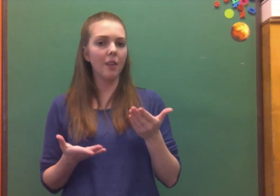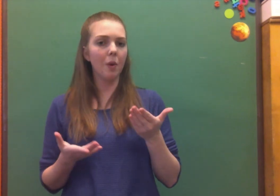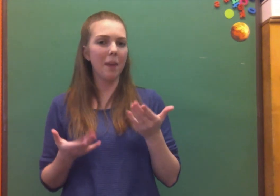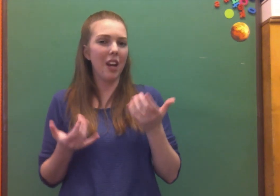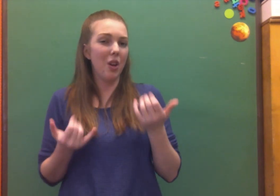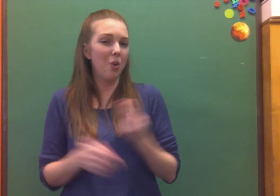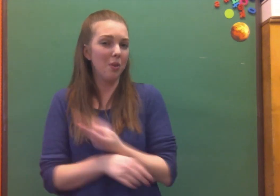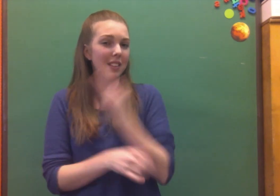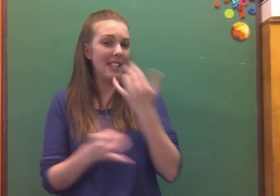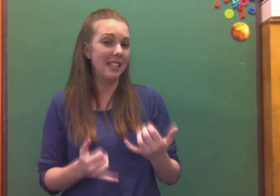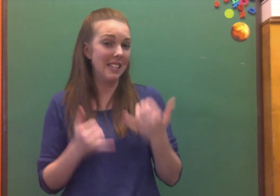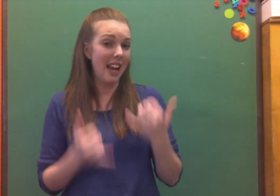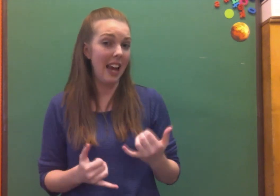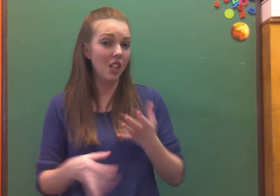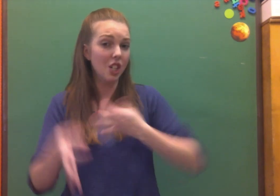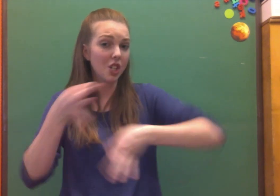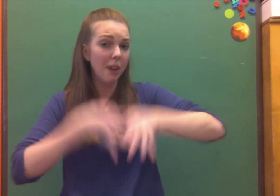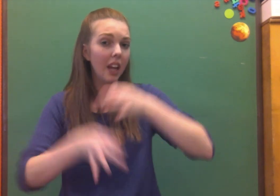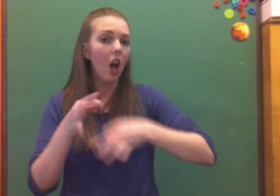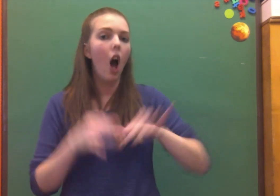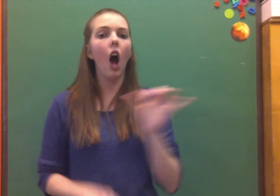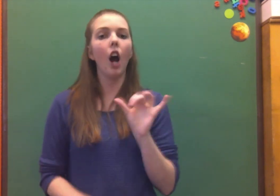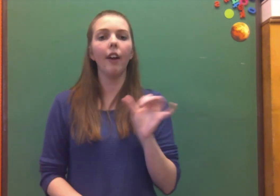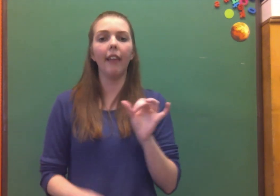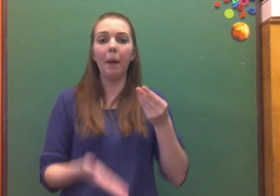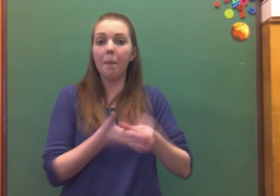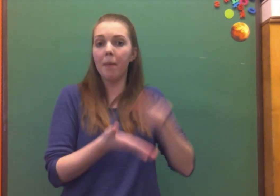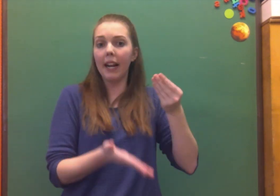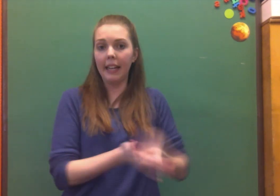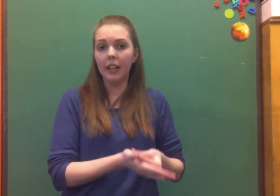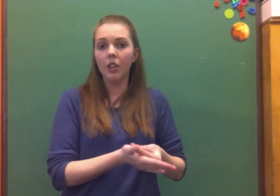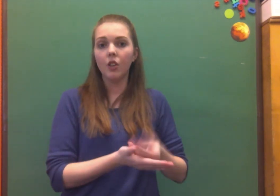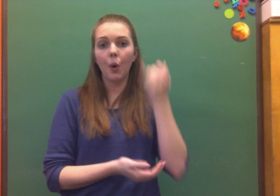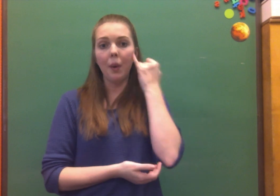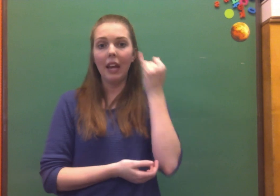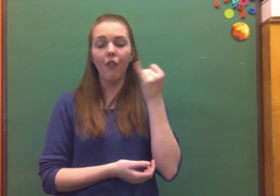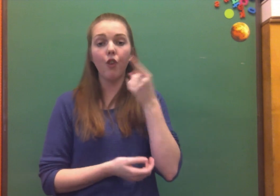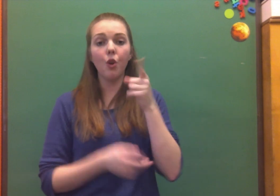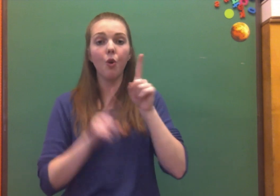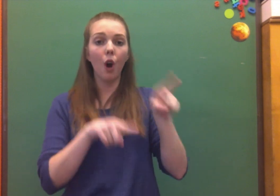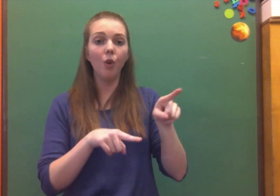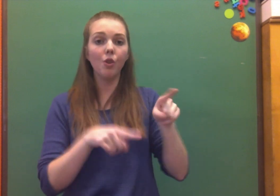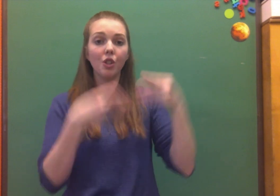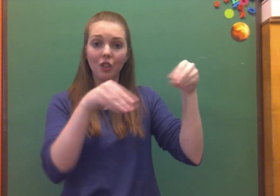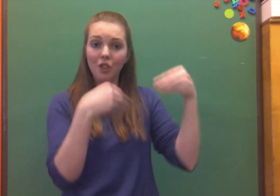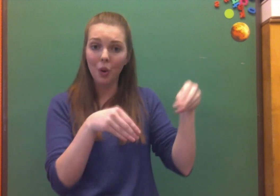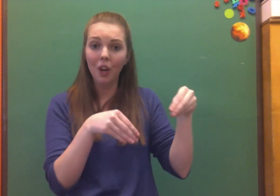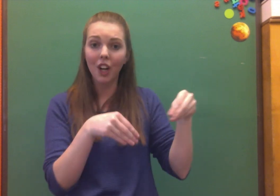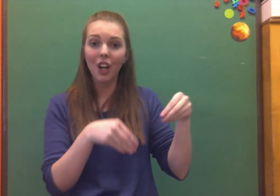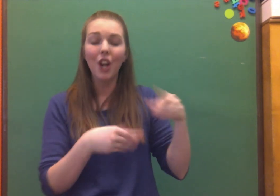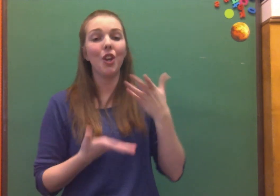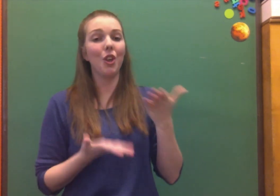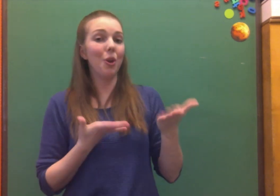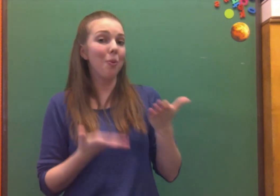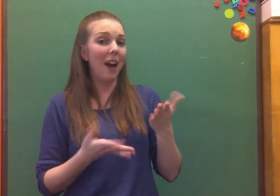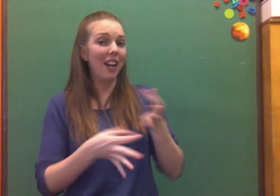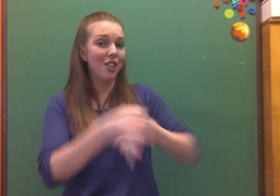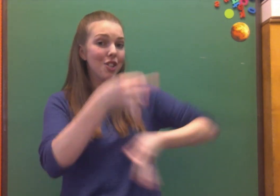might use today to trade are like money. So if you go to the store, you might